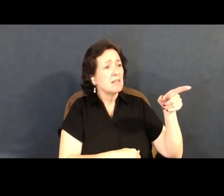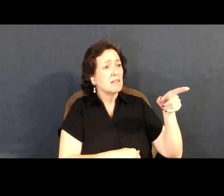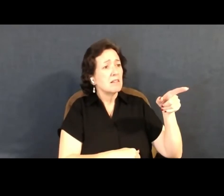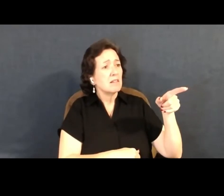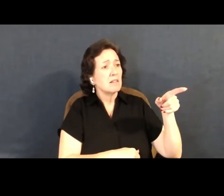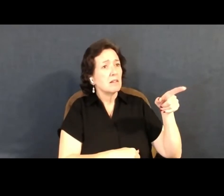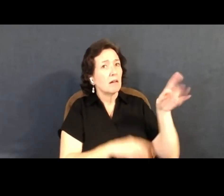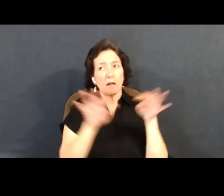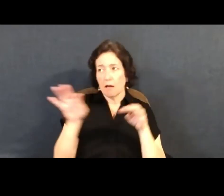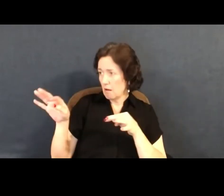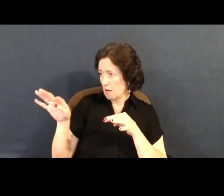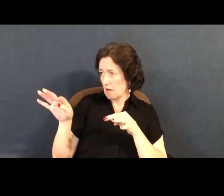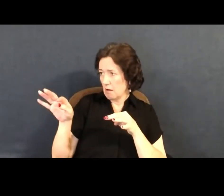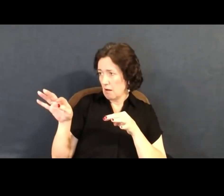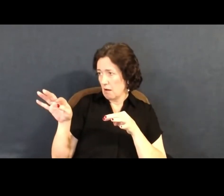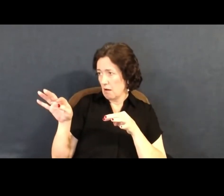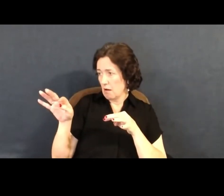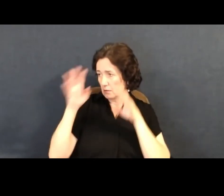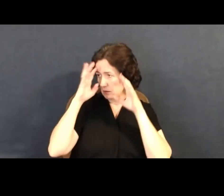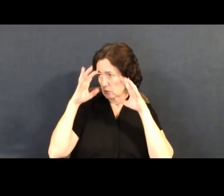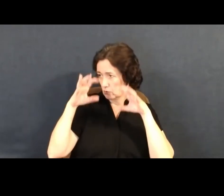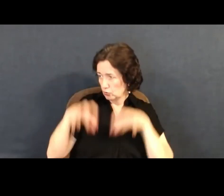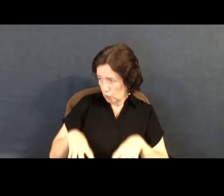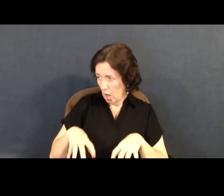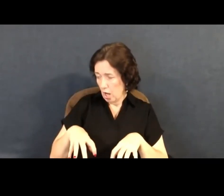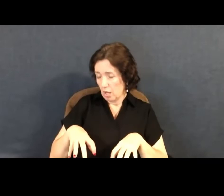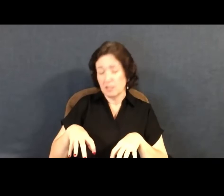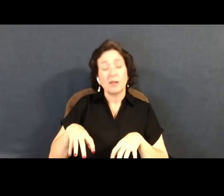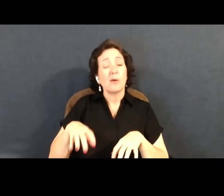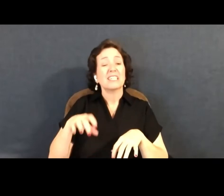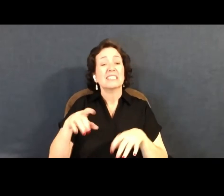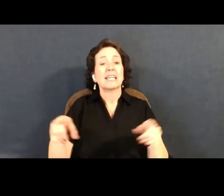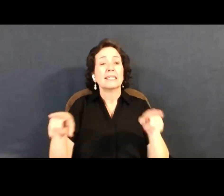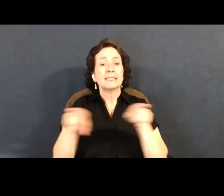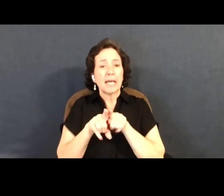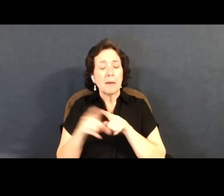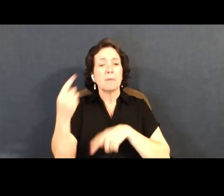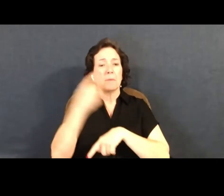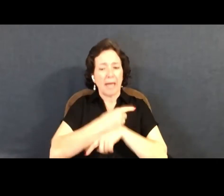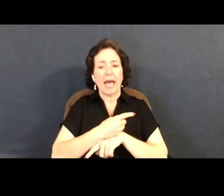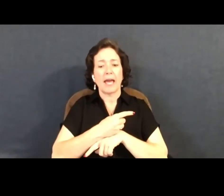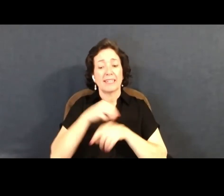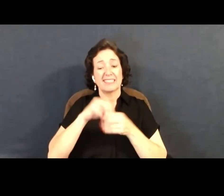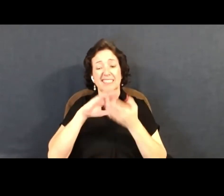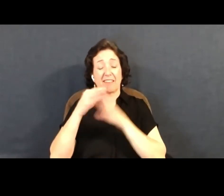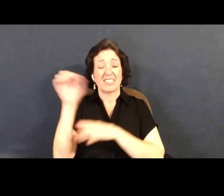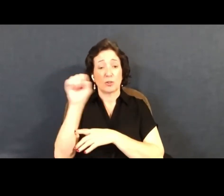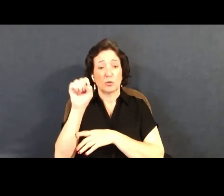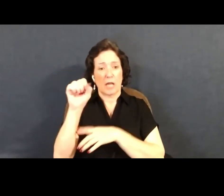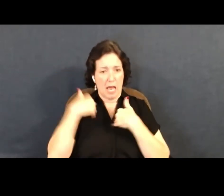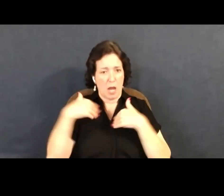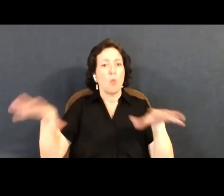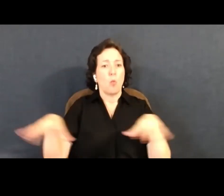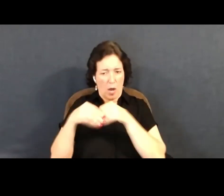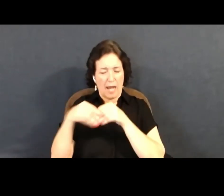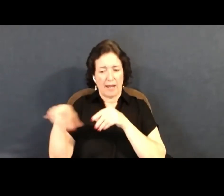They couldn't believe it. There was a wedding that day in the city of Susa that some say they thought